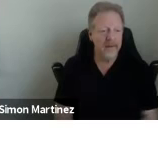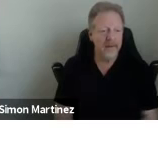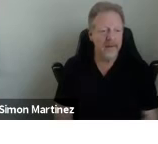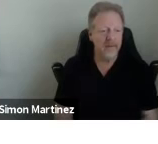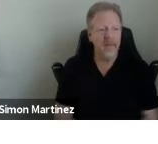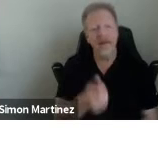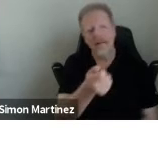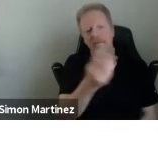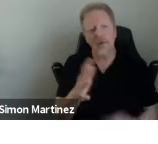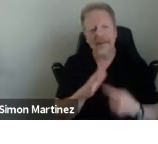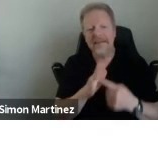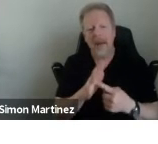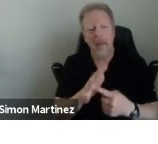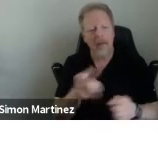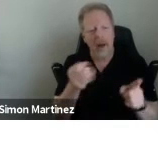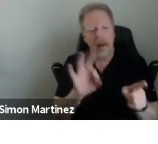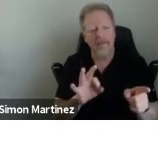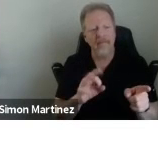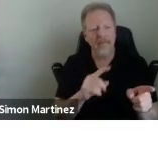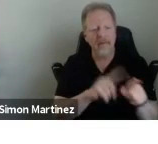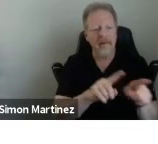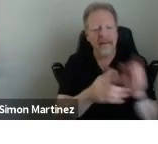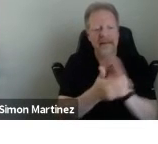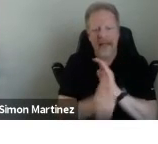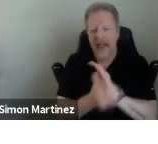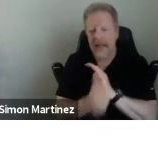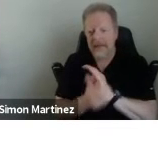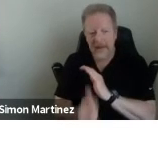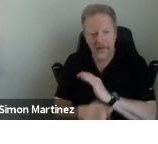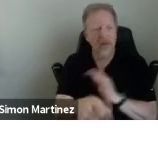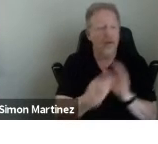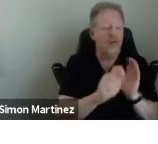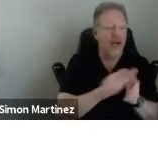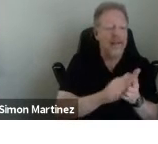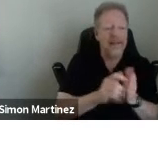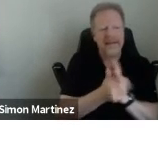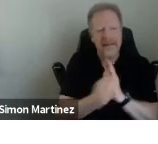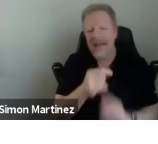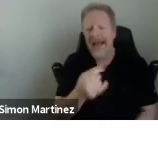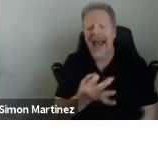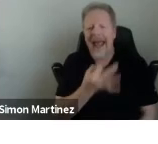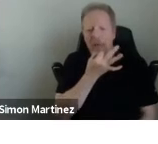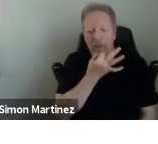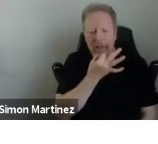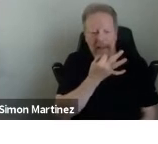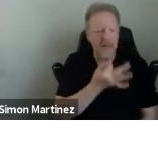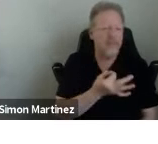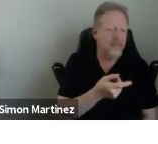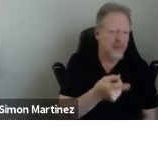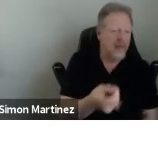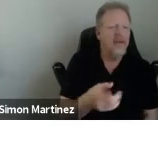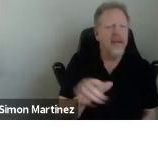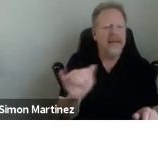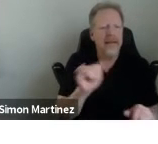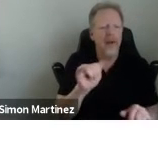Here's a couple samples of the skills section. You can write skills and expertise. There's similar